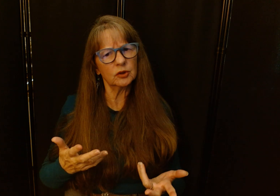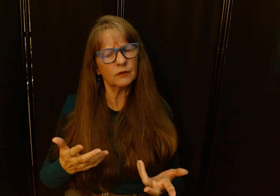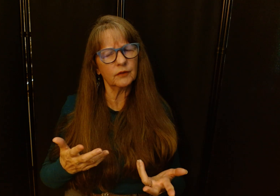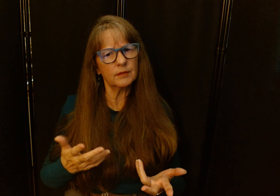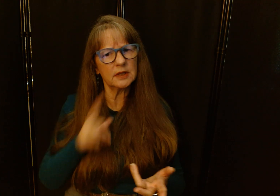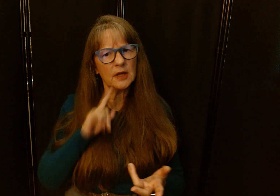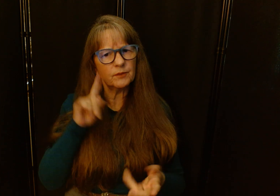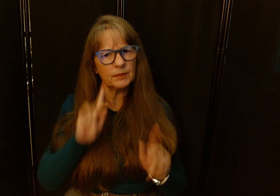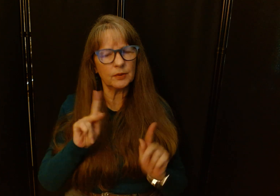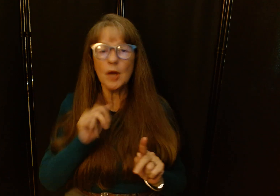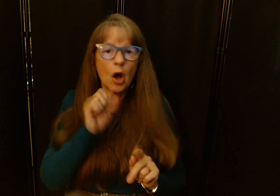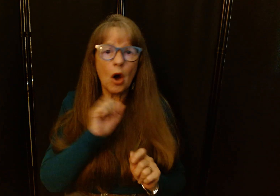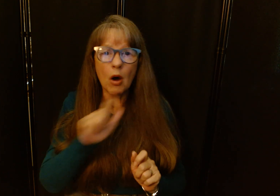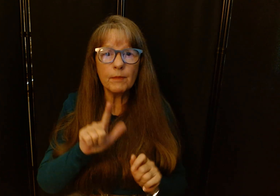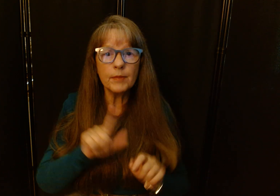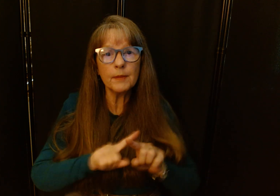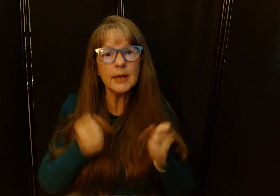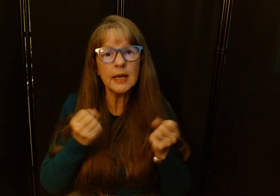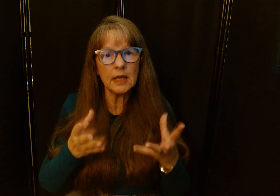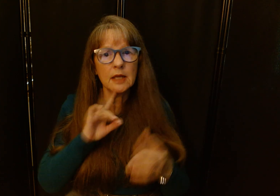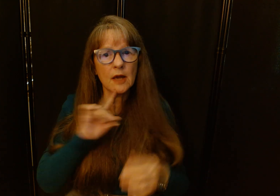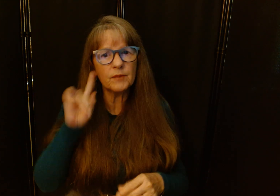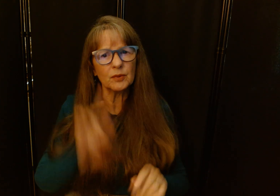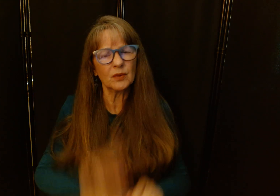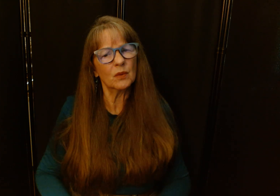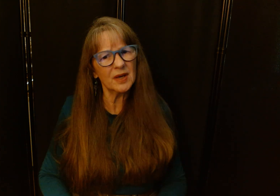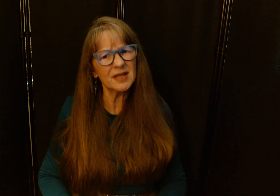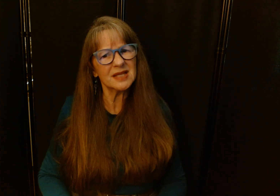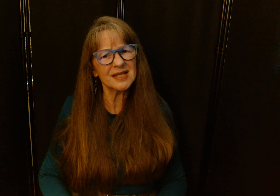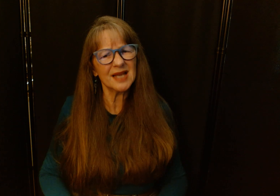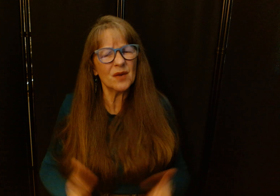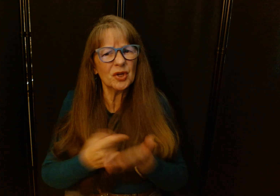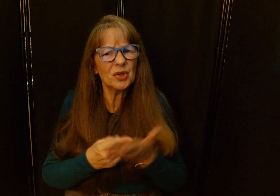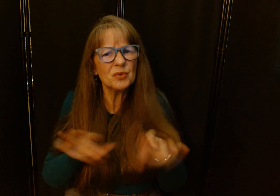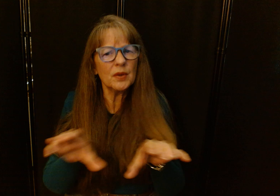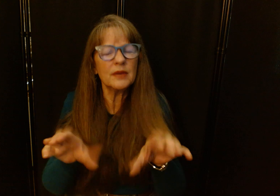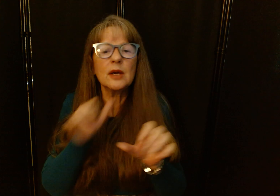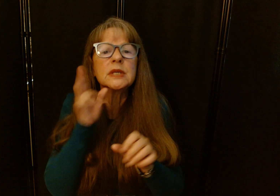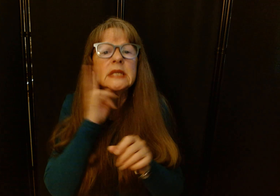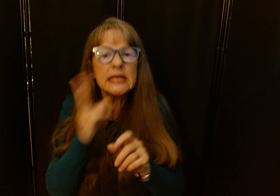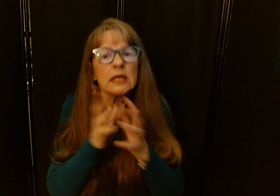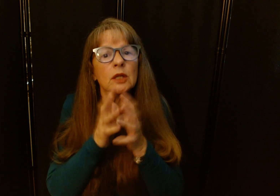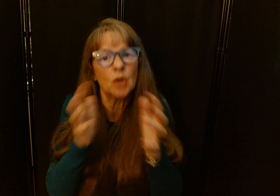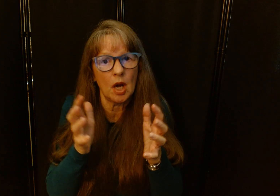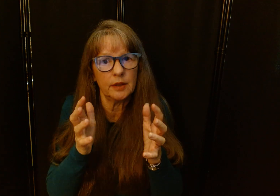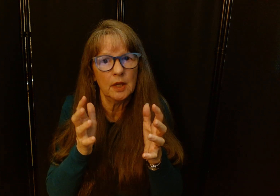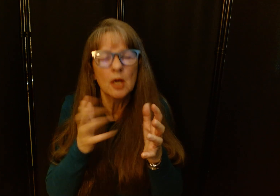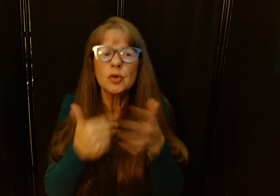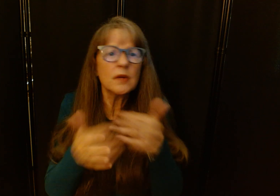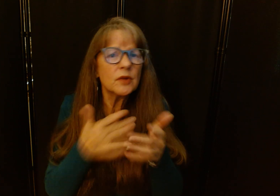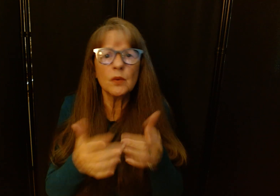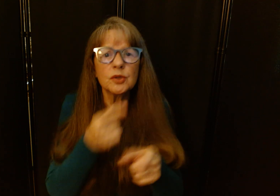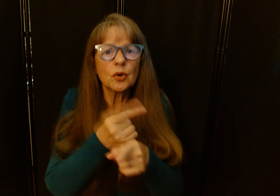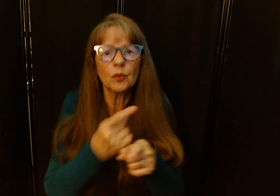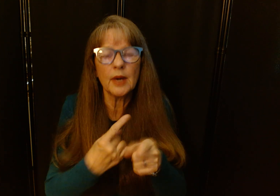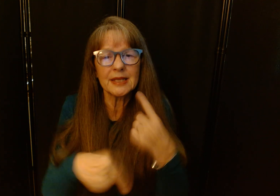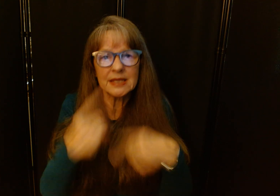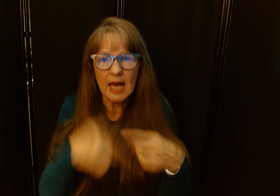from deaf people. Not all, but many deaf people. What is that sign? What are you doing? They don't see it a lot. So even though it's a correct sign, it's